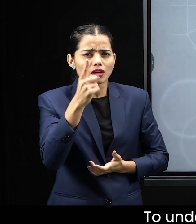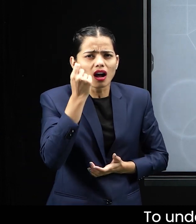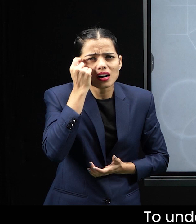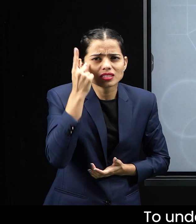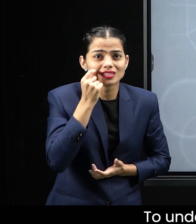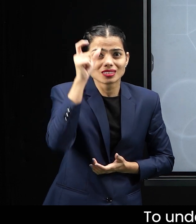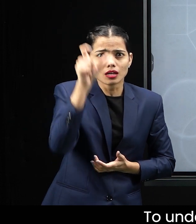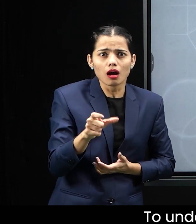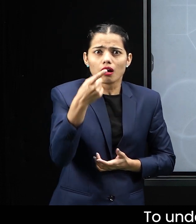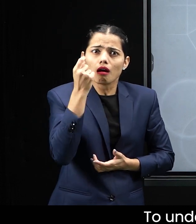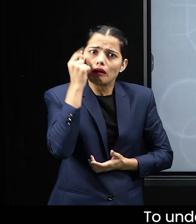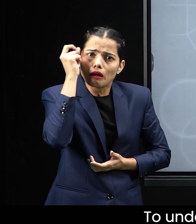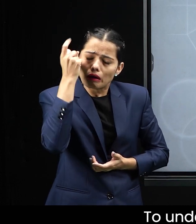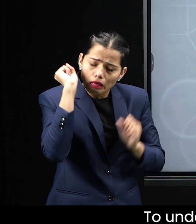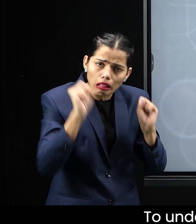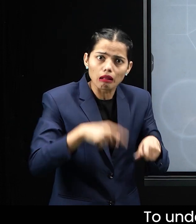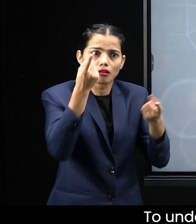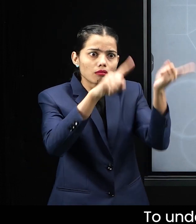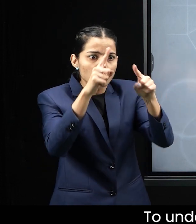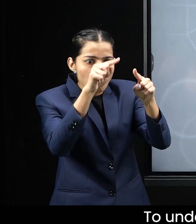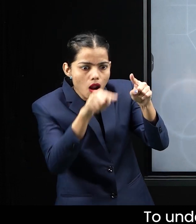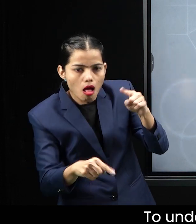To understand Euclid's division algorithm.